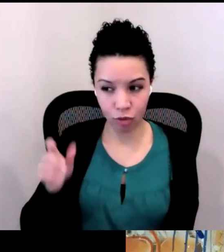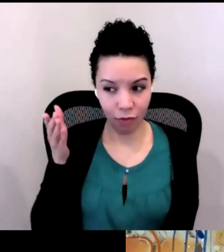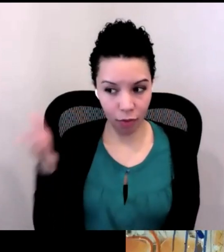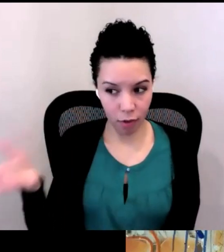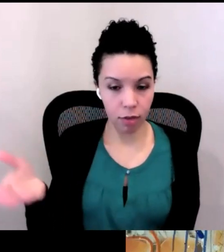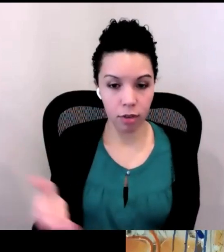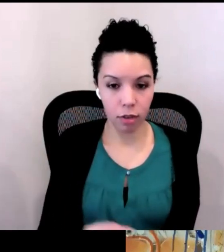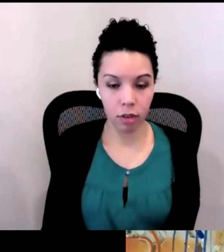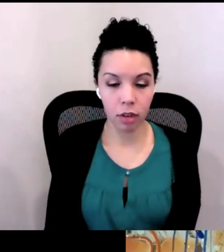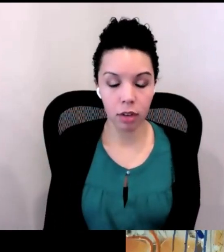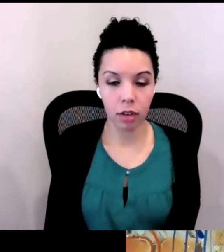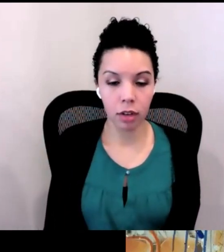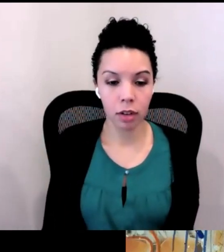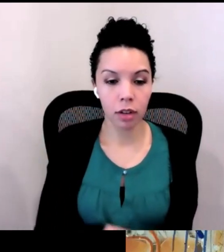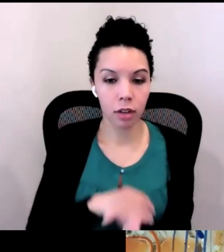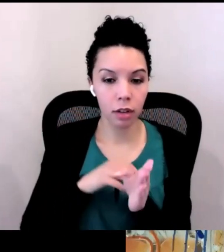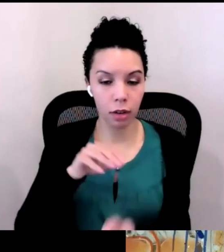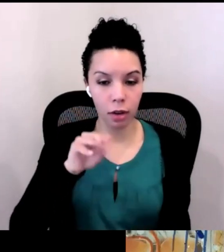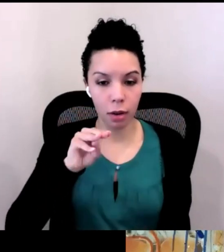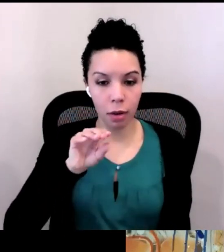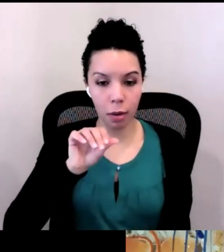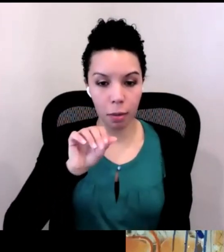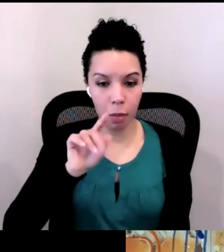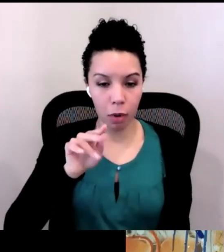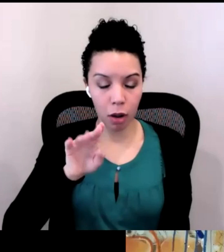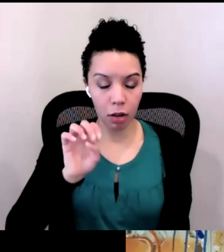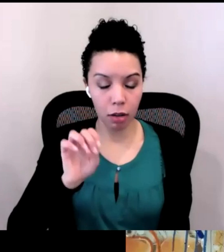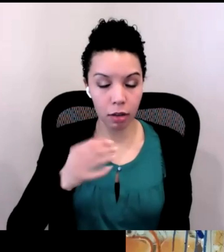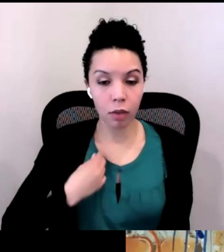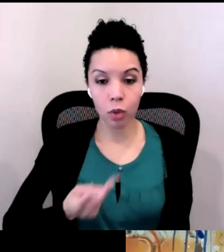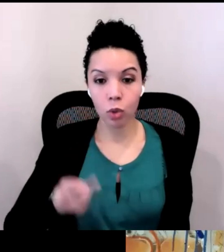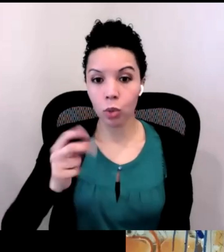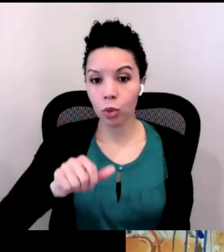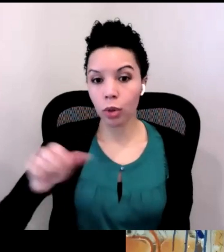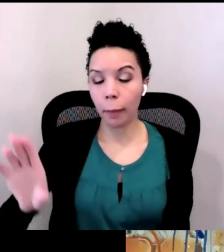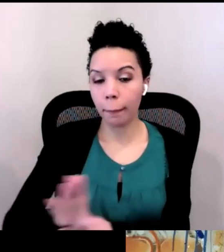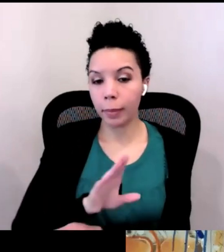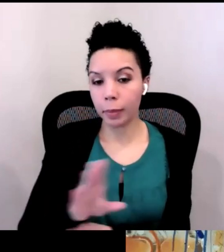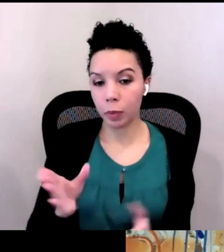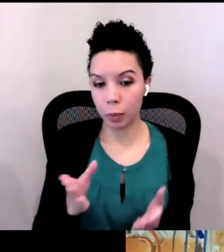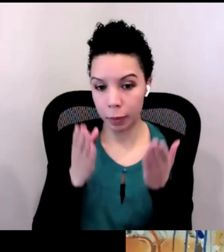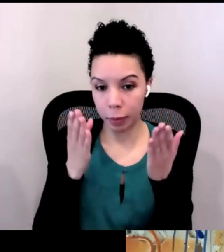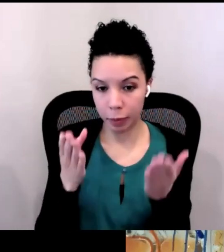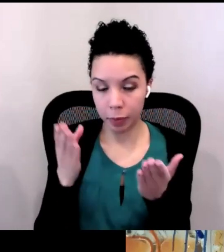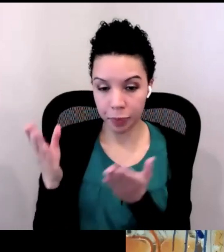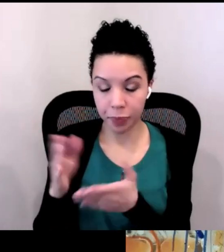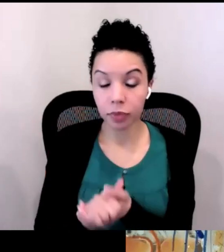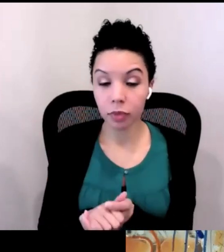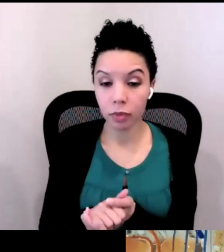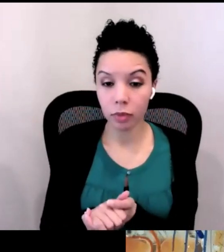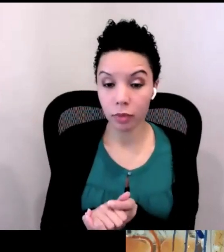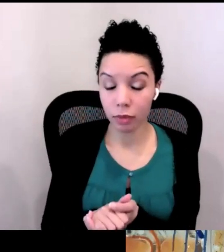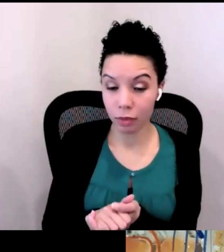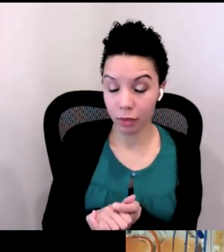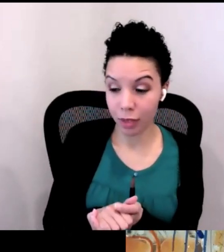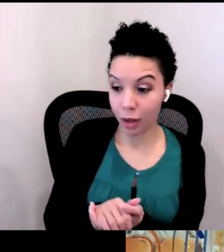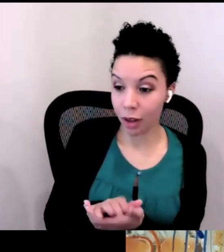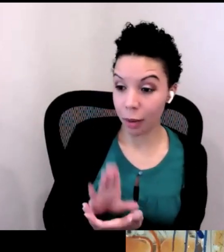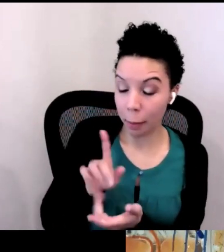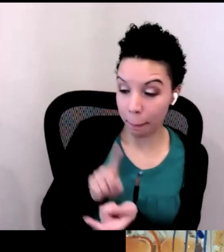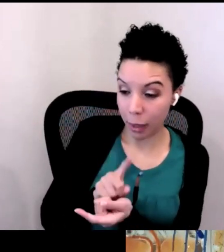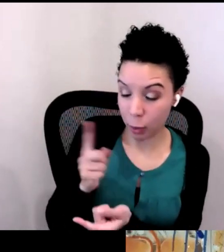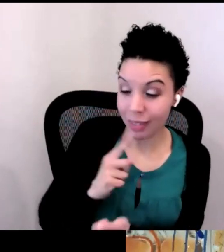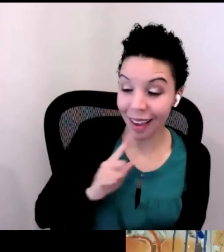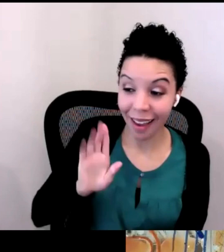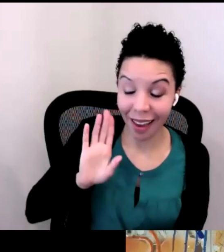two other just business recommendations. Yeah, go ahead. One is to never address somebody with hey, always hi